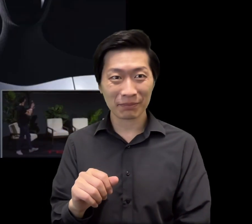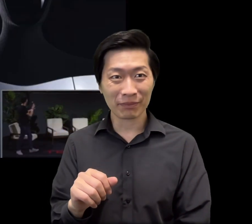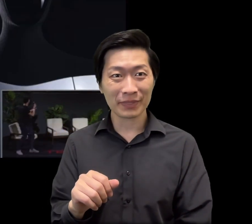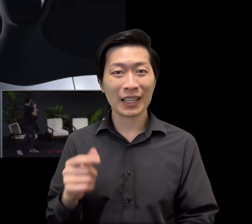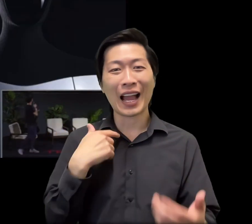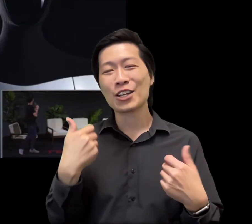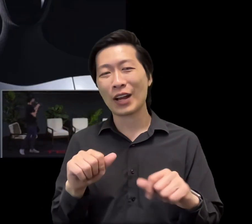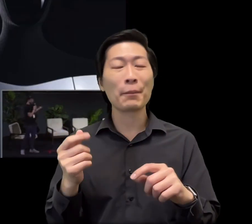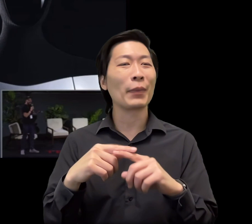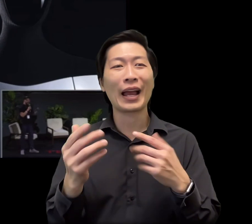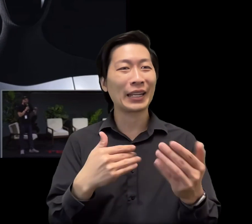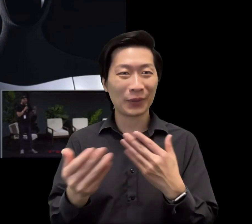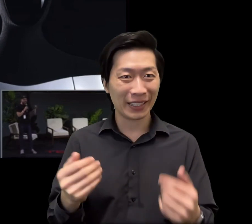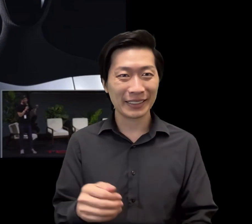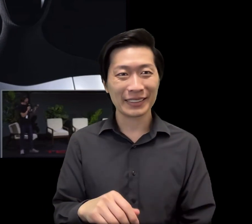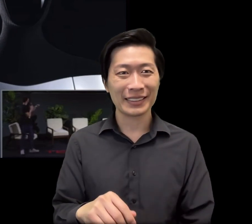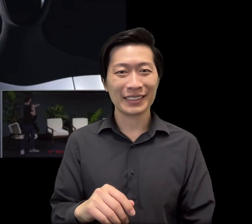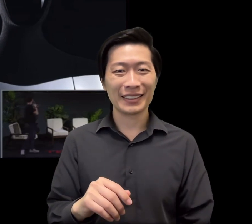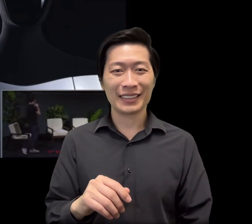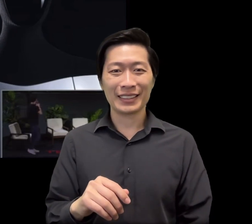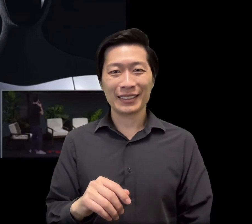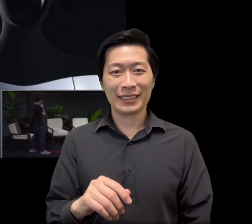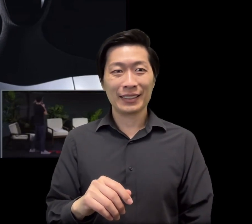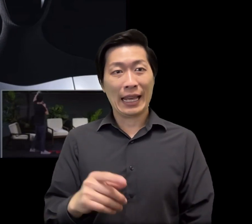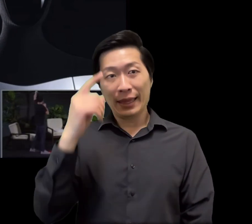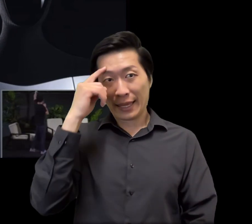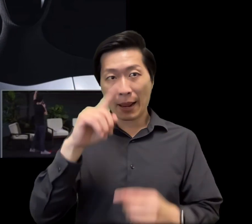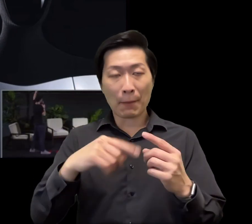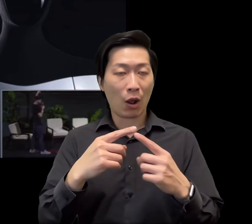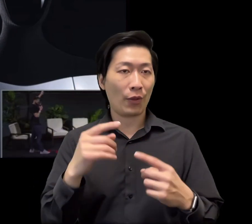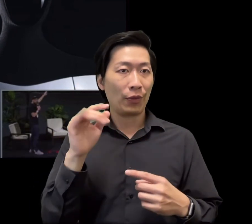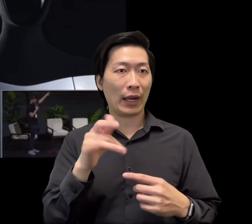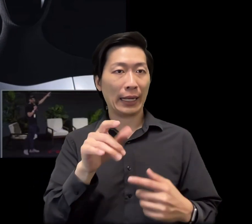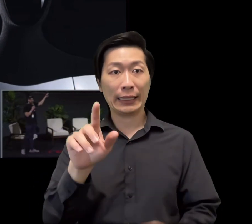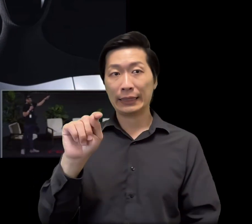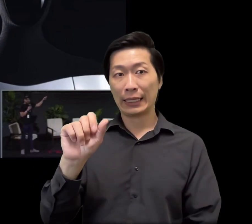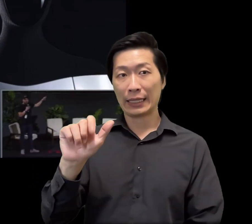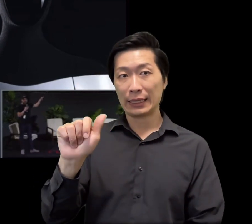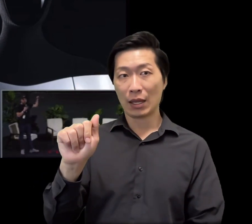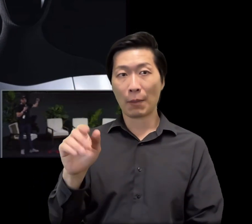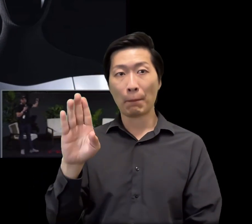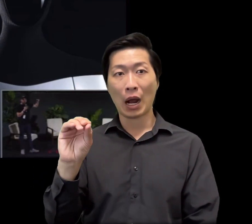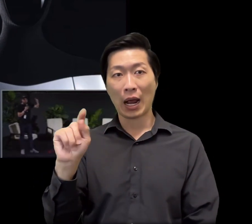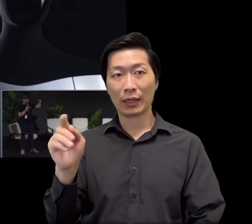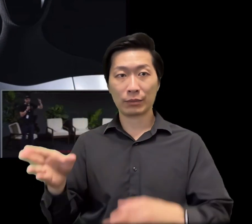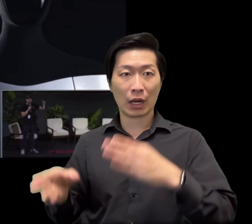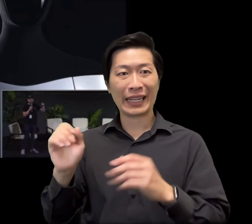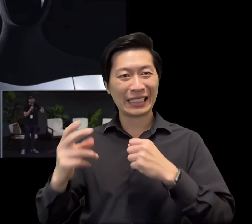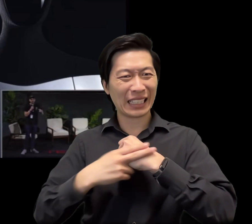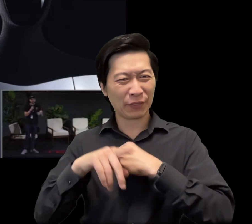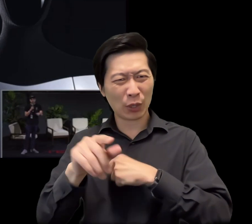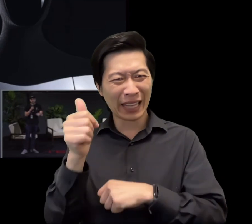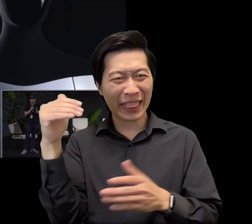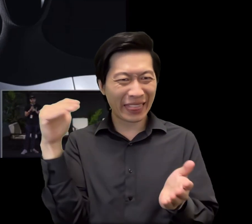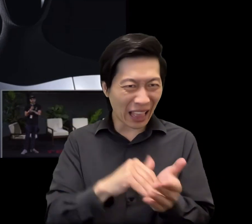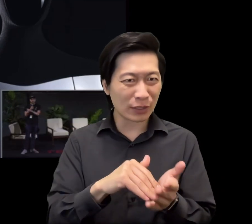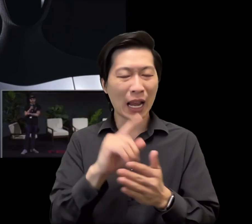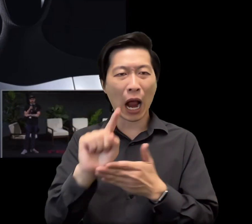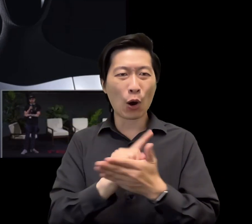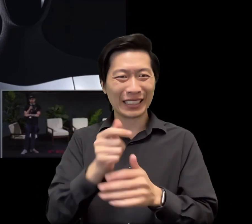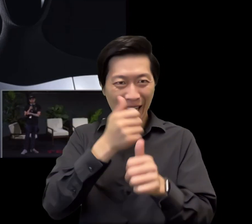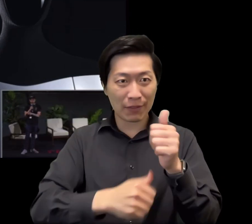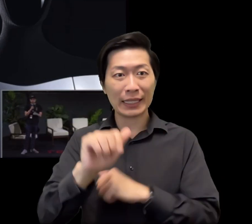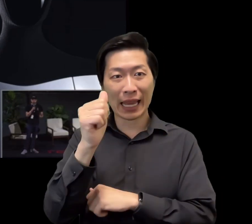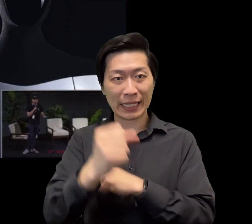No, okay. I tried. But anyway, think about it like this. Your Tesla bot could save you 10,000 hours every